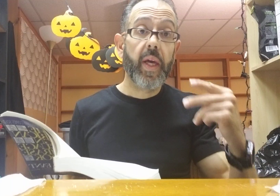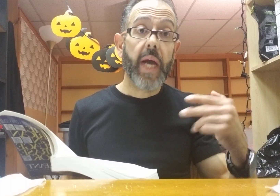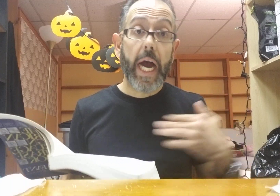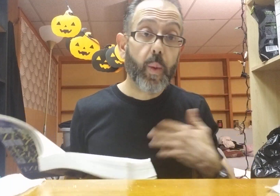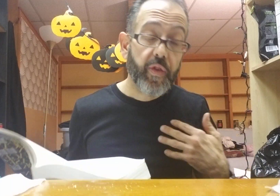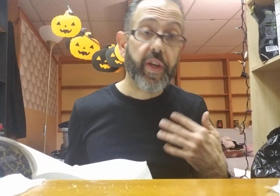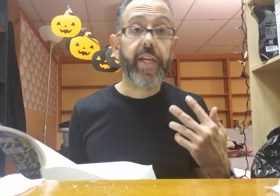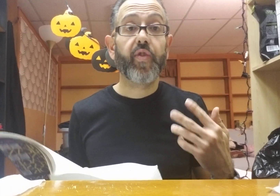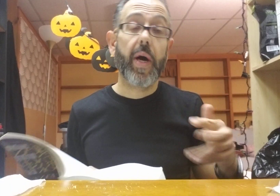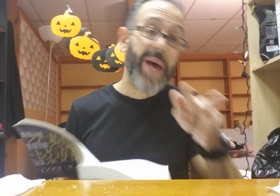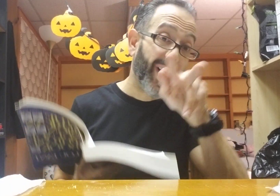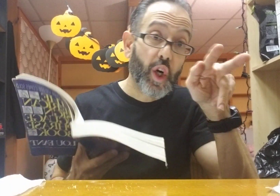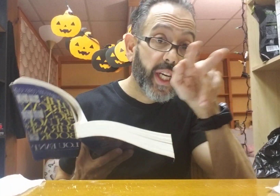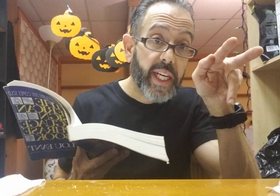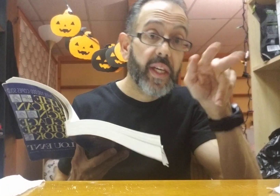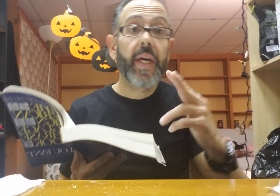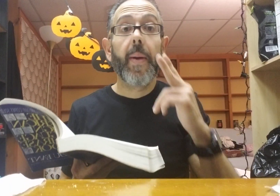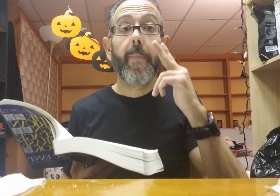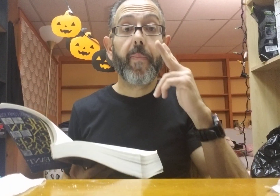I will see. So I'm not looking, but